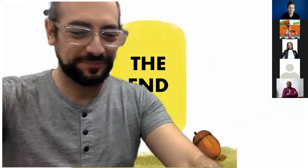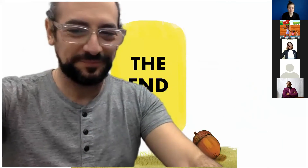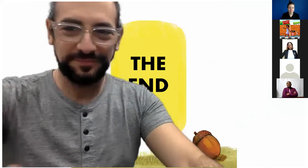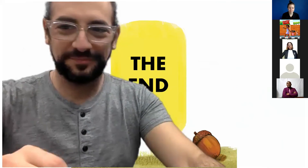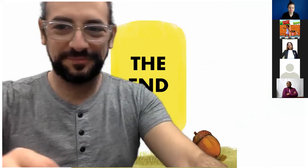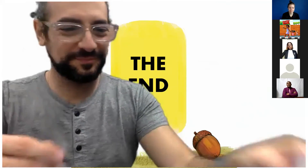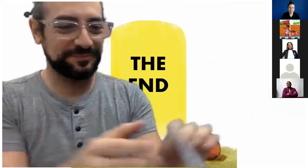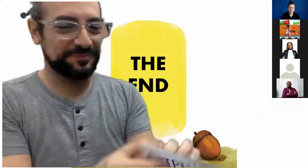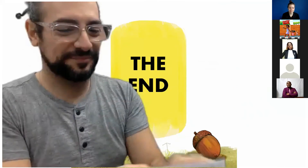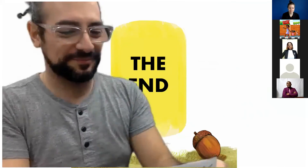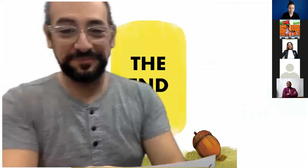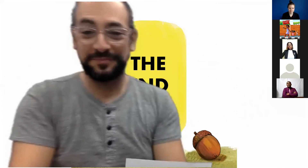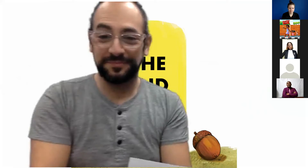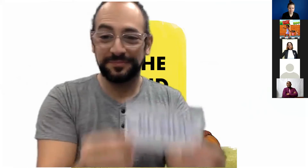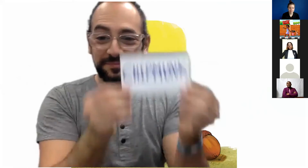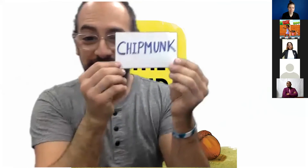Mouse.